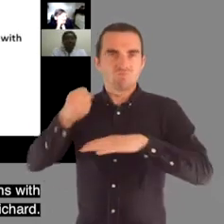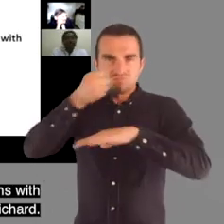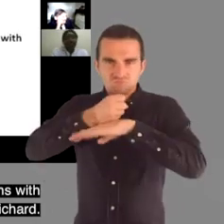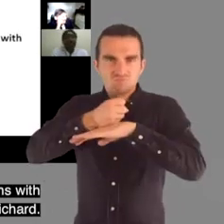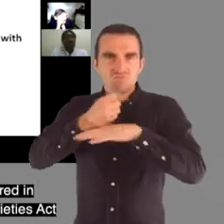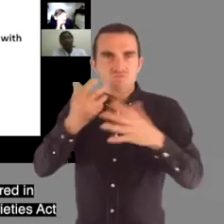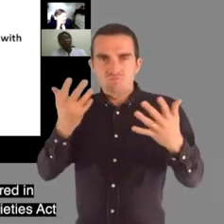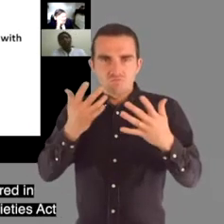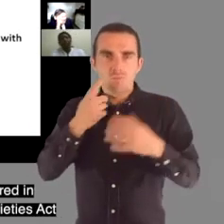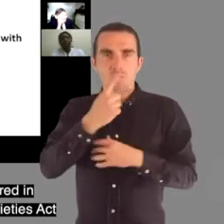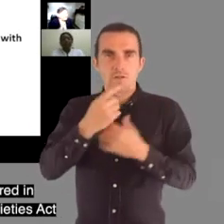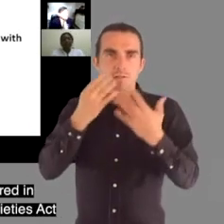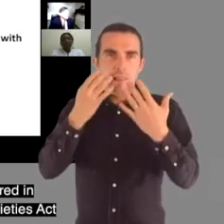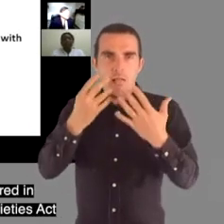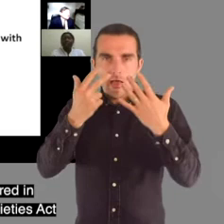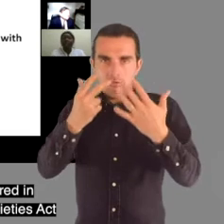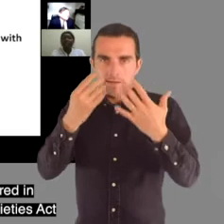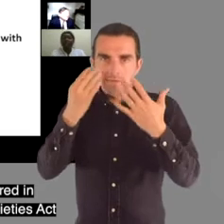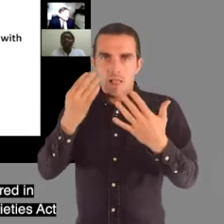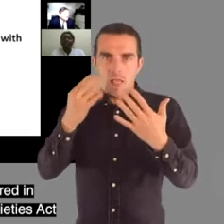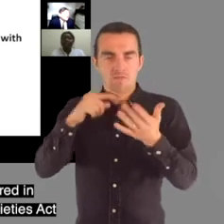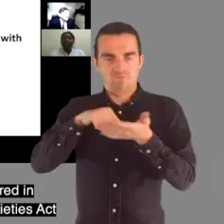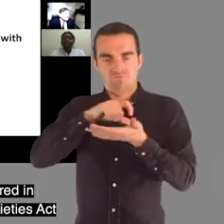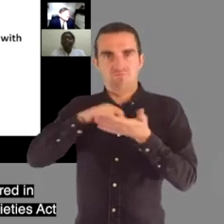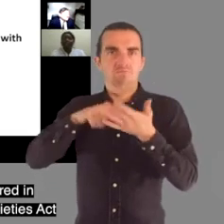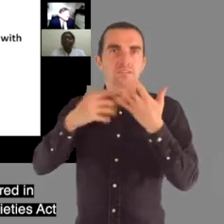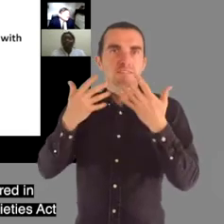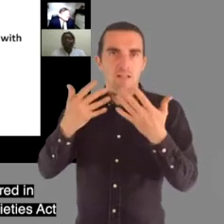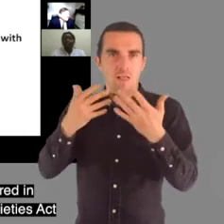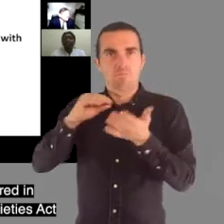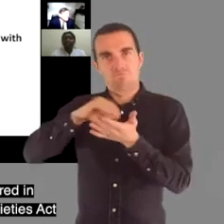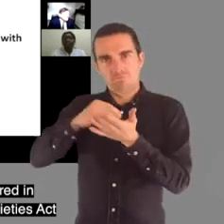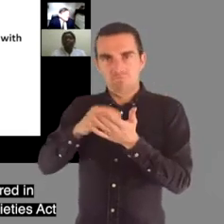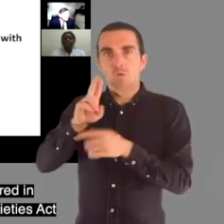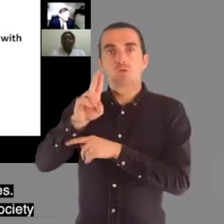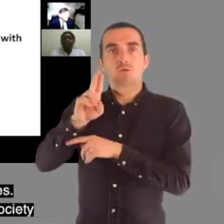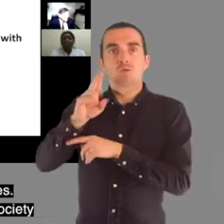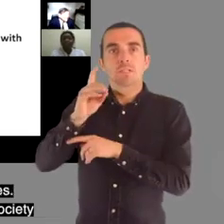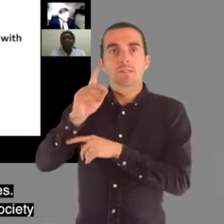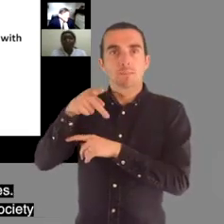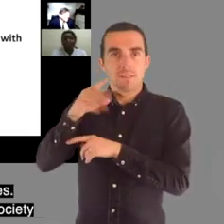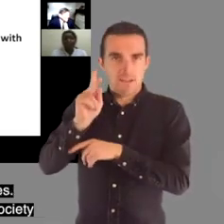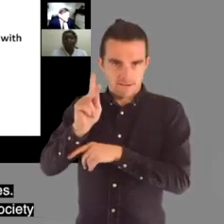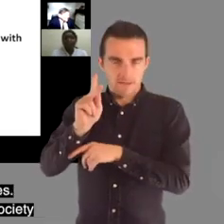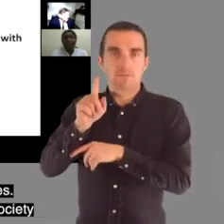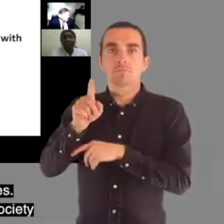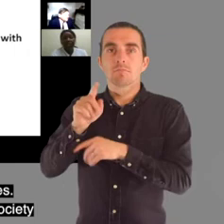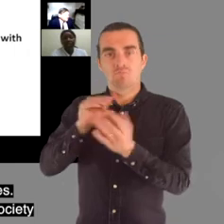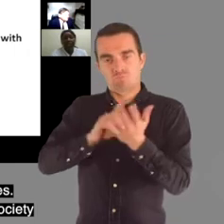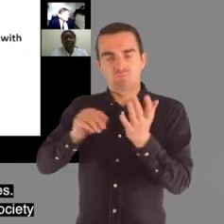Thanks, Richard. It was established and registered in 1989 under Section 10 of the Societies Act by the Registrar of